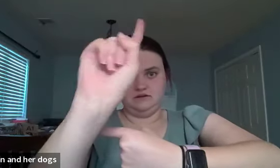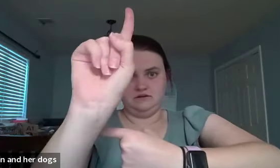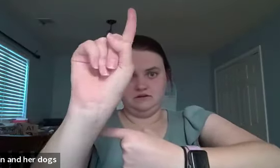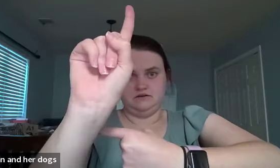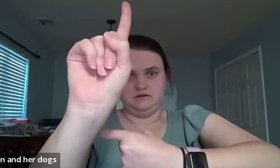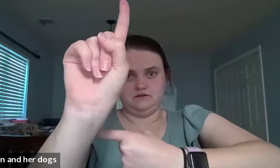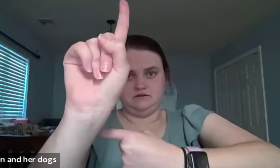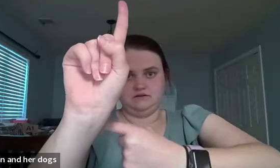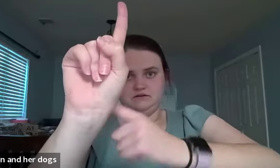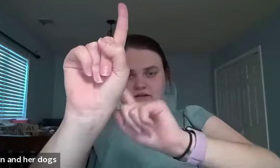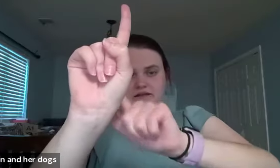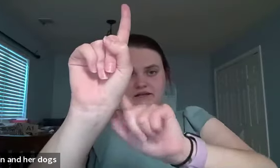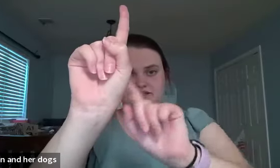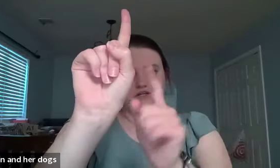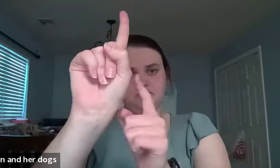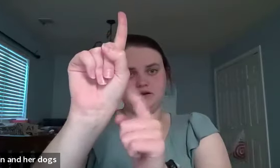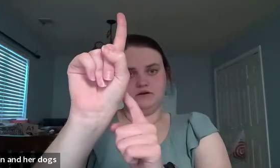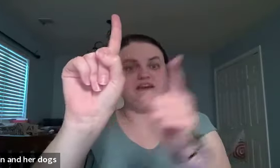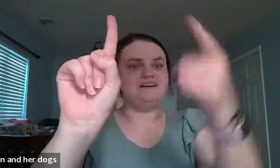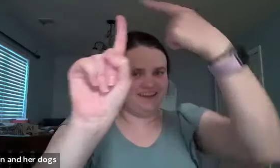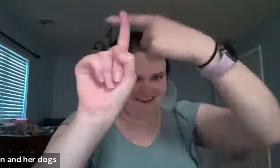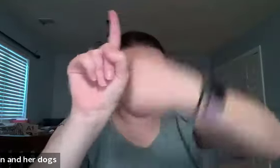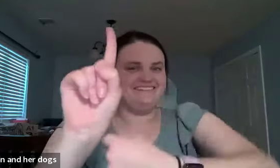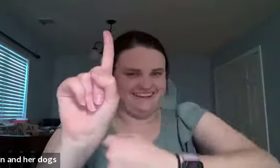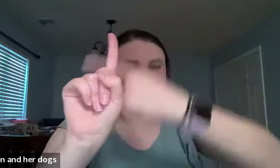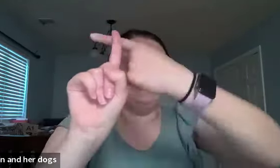Turn. Lydia, turn your, there you go. There we go.